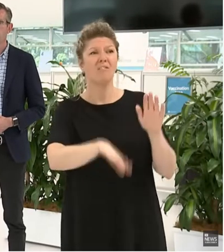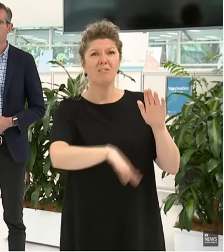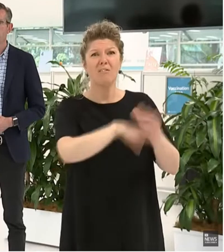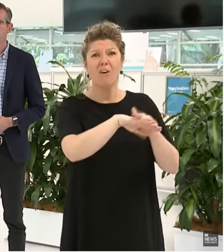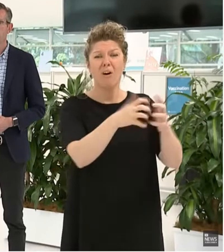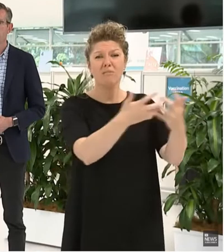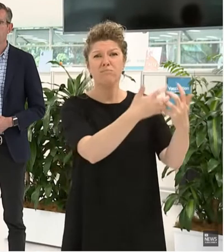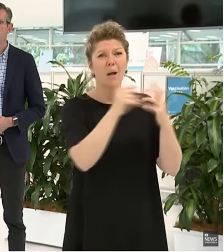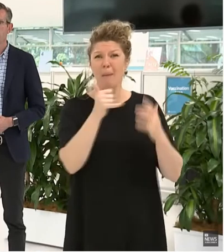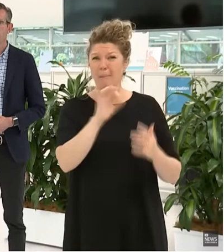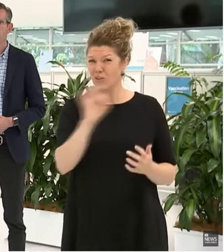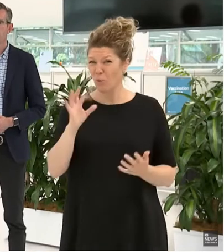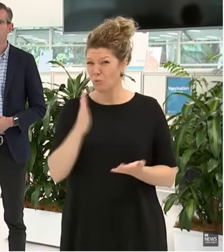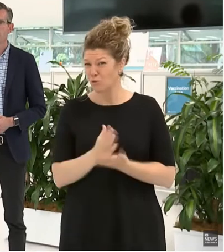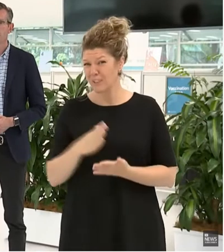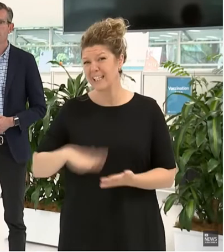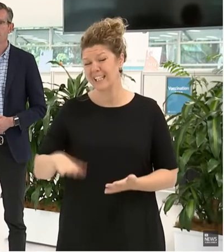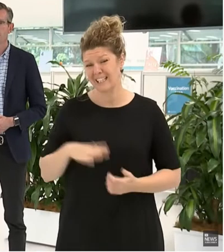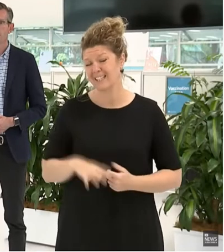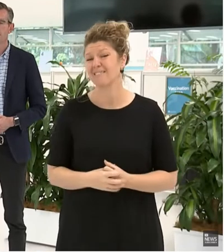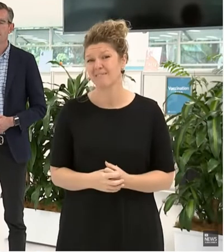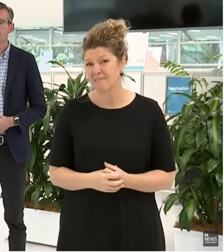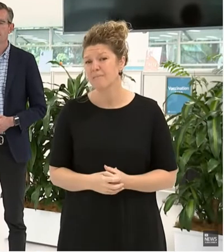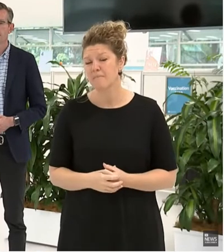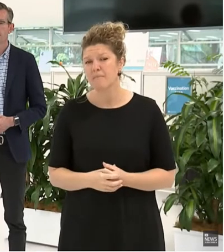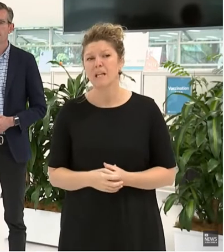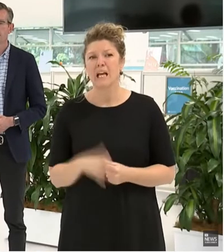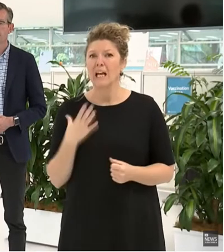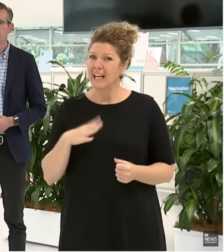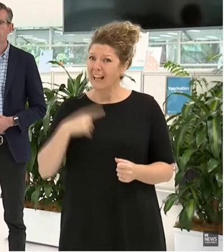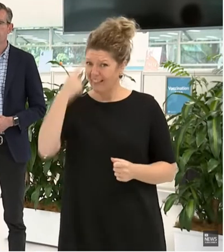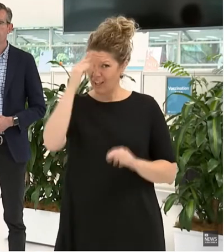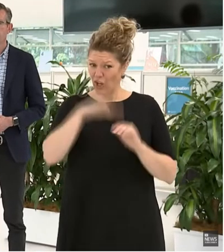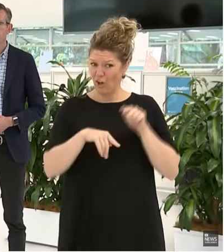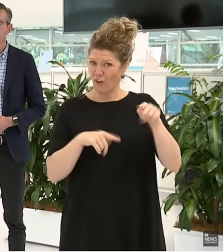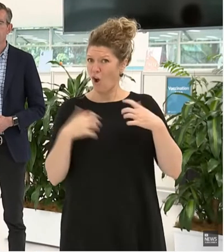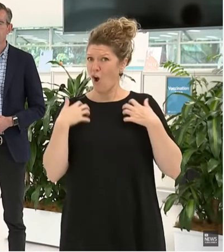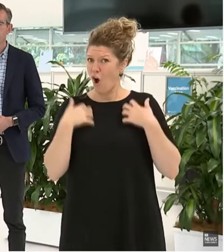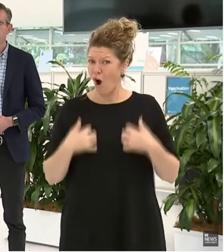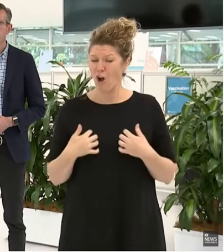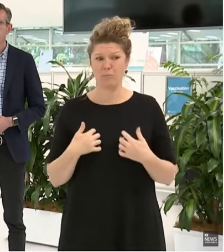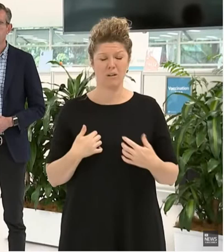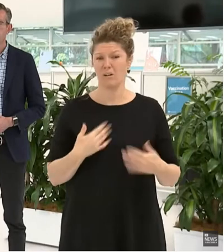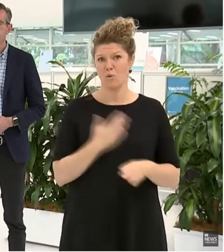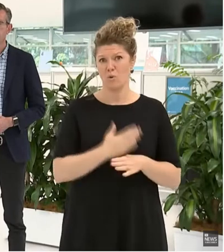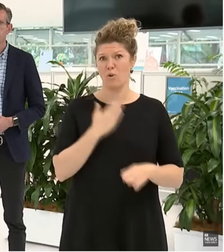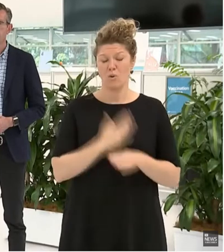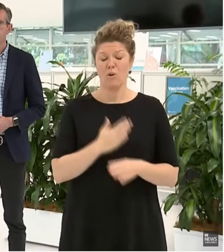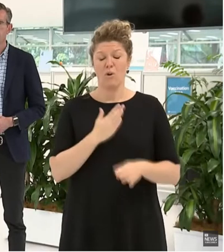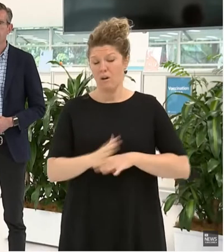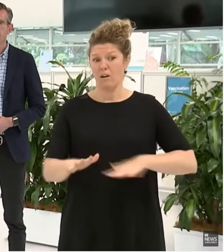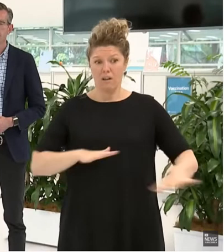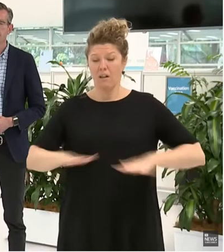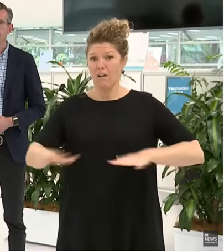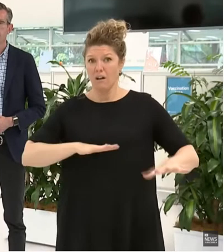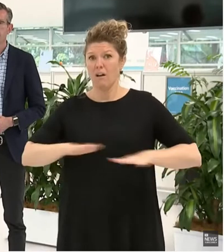may well not be the case that you need to do that. It'll take the pressure off our health system. It will allow our health system to operate for what it should be doing, and that is for people who